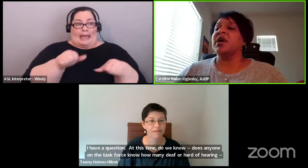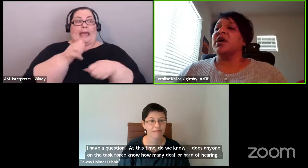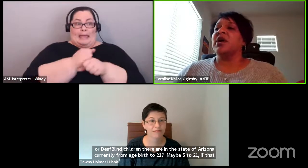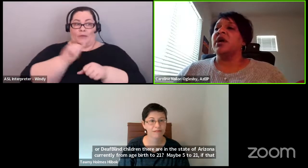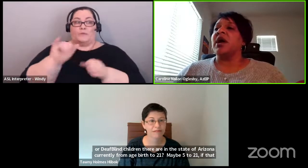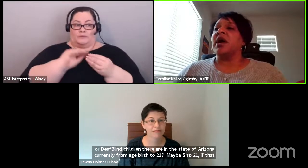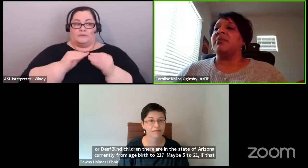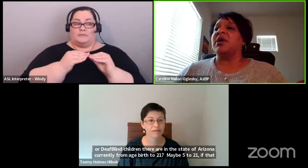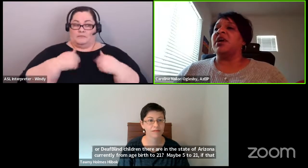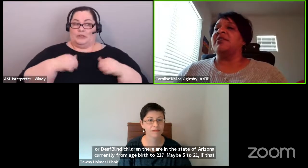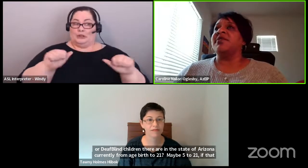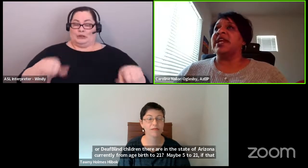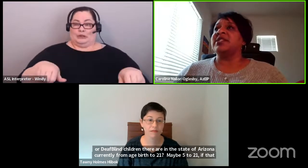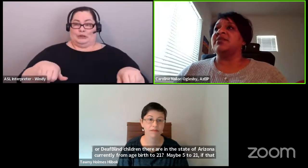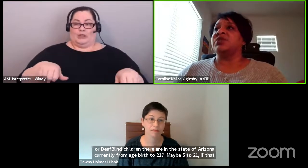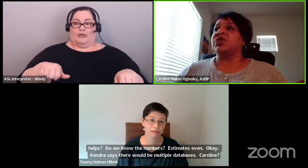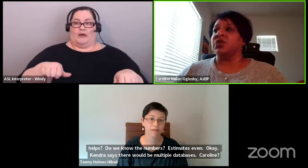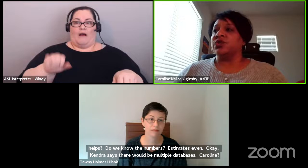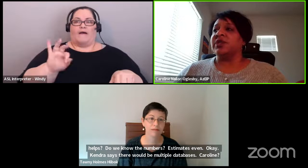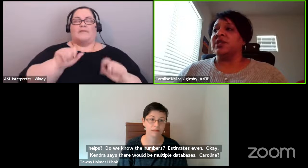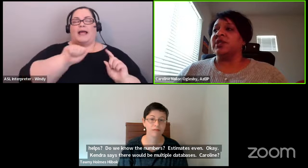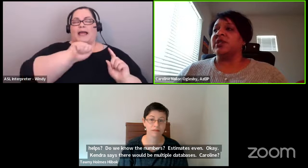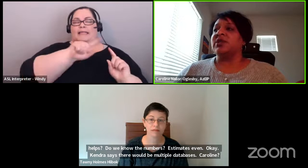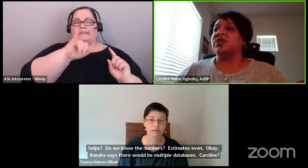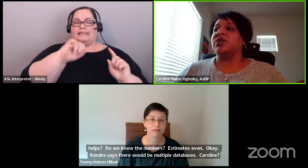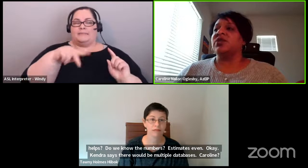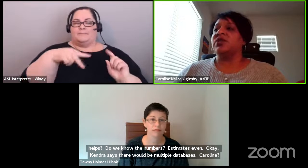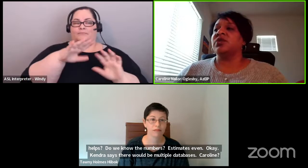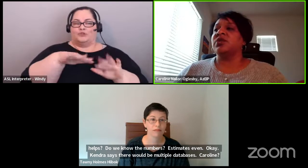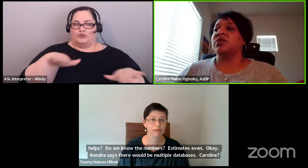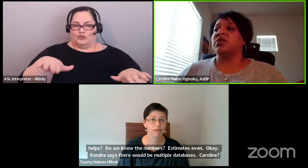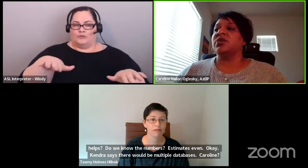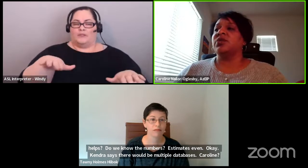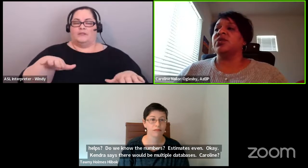number of ASA children